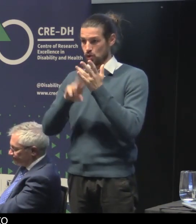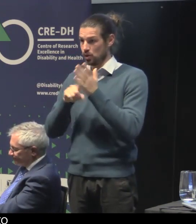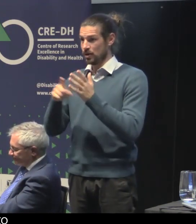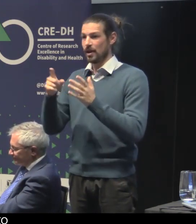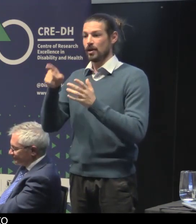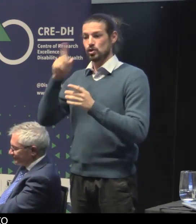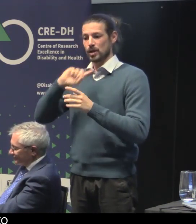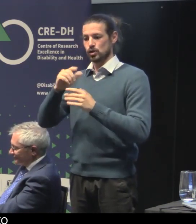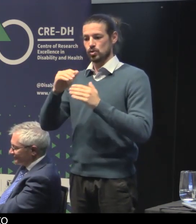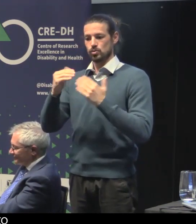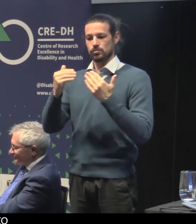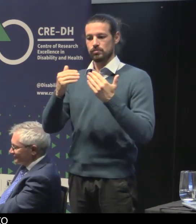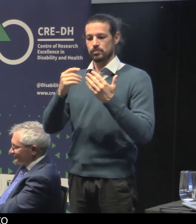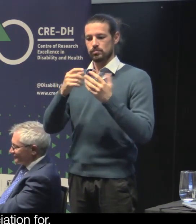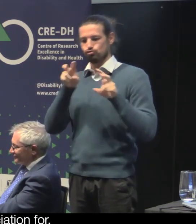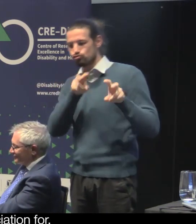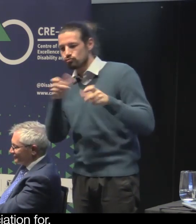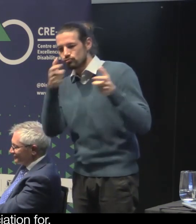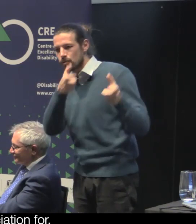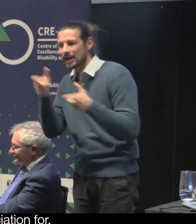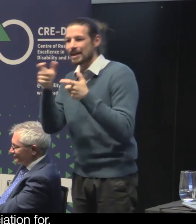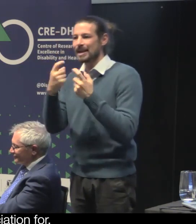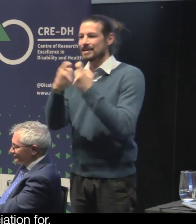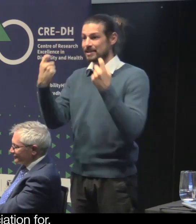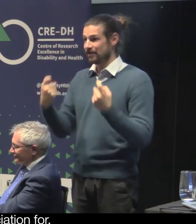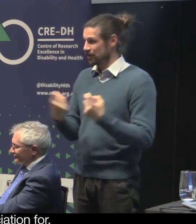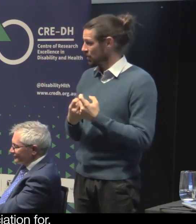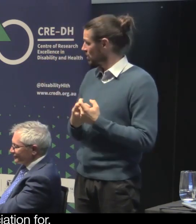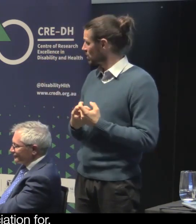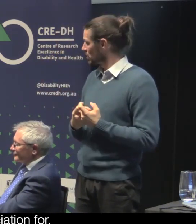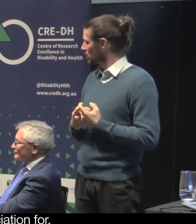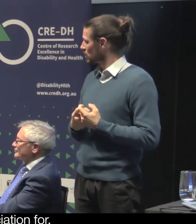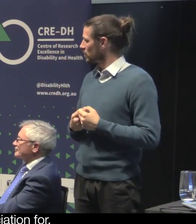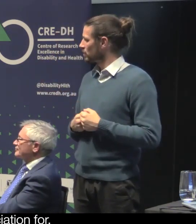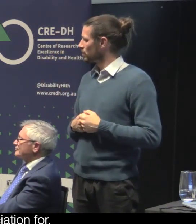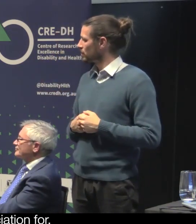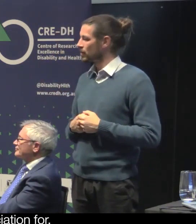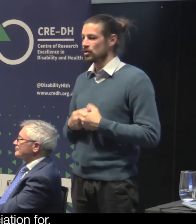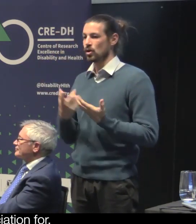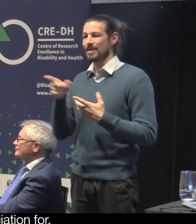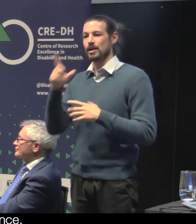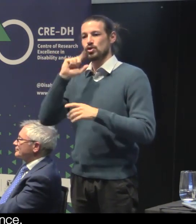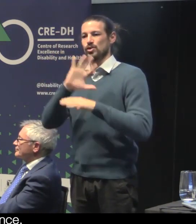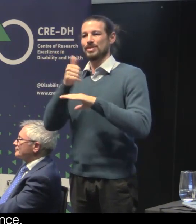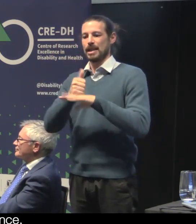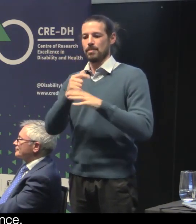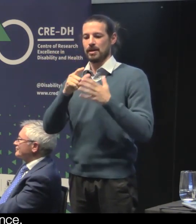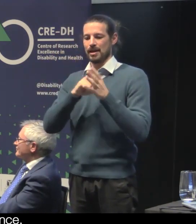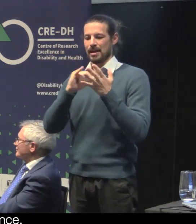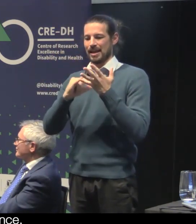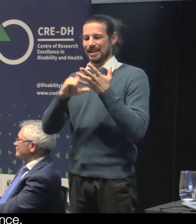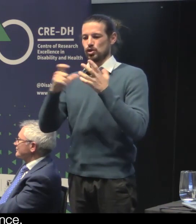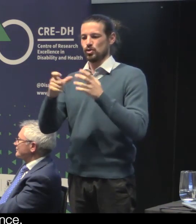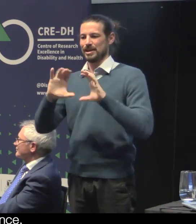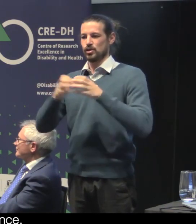the certificates and get maybe association for, as we call it now, personal assistance, and